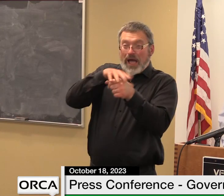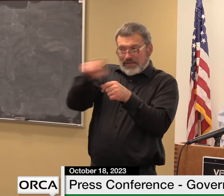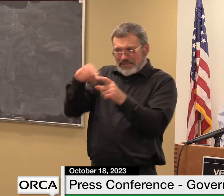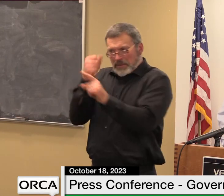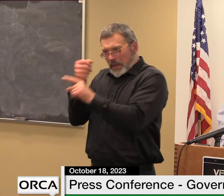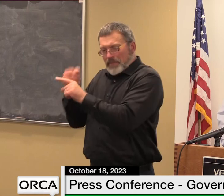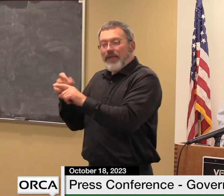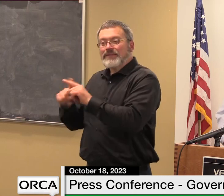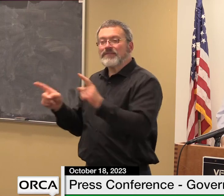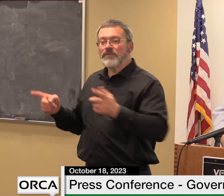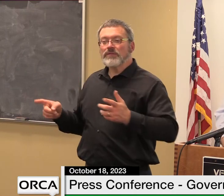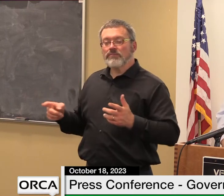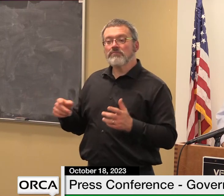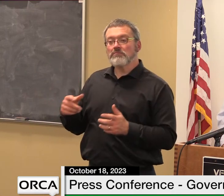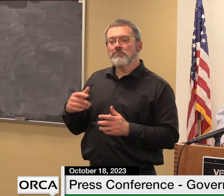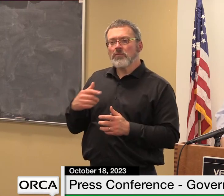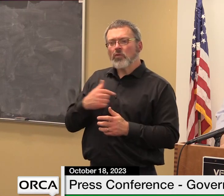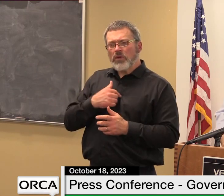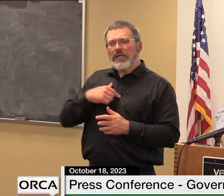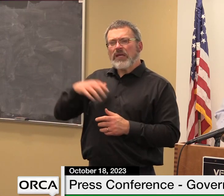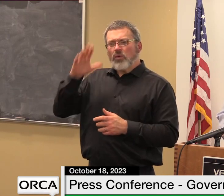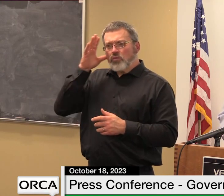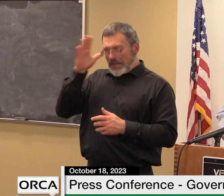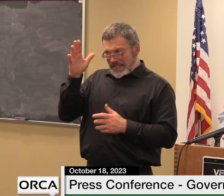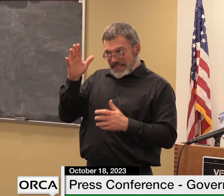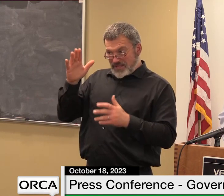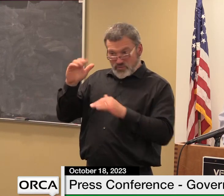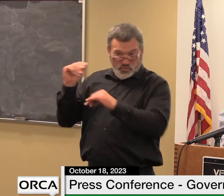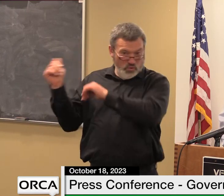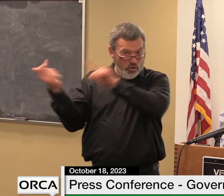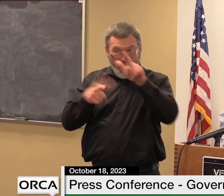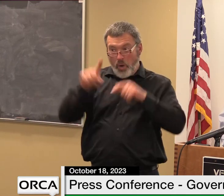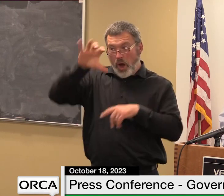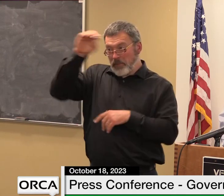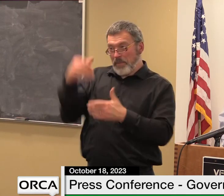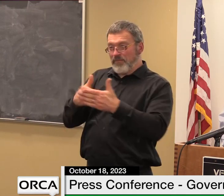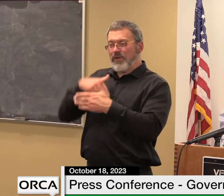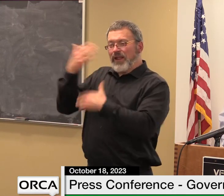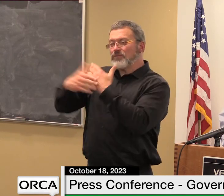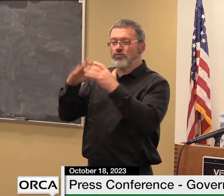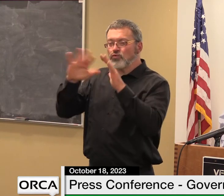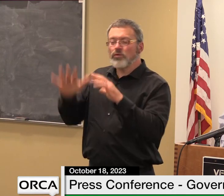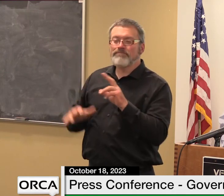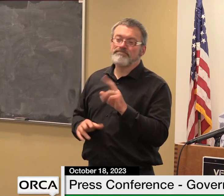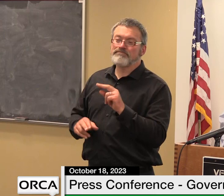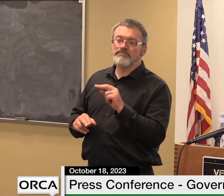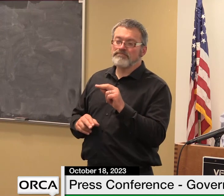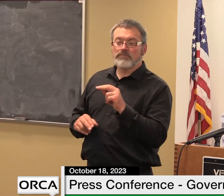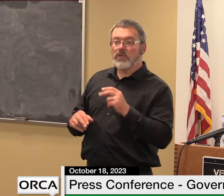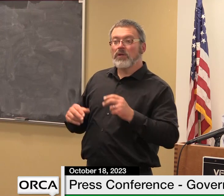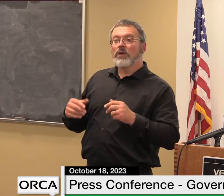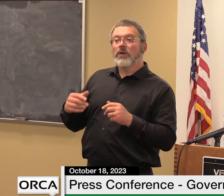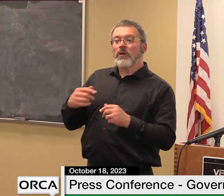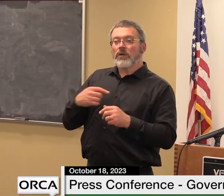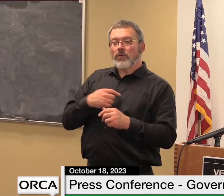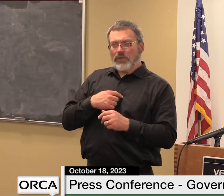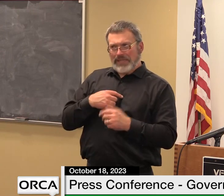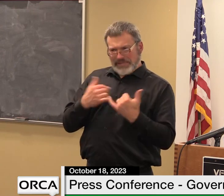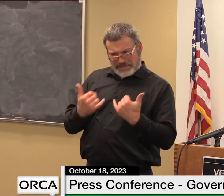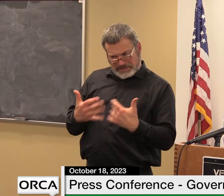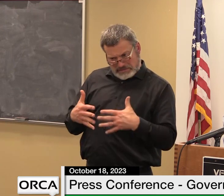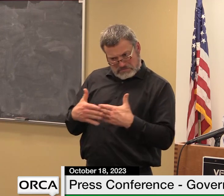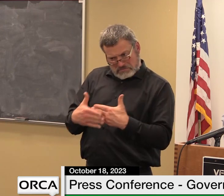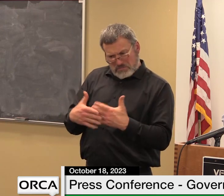storm. But the idea that resiliency is just a current conversation, I don't think gives credit to the effort that's been